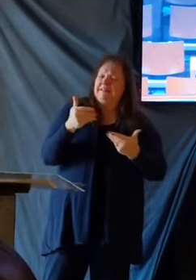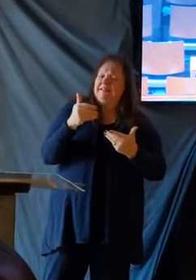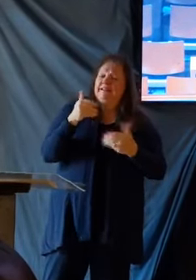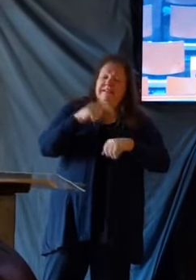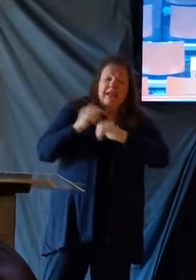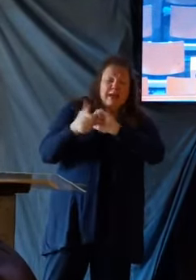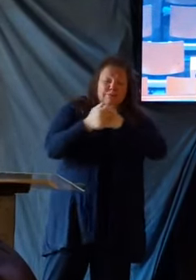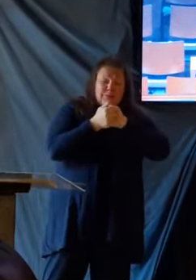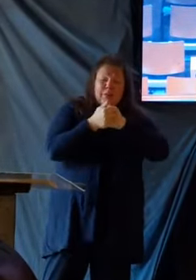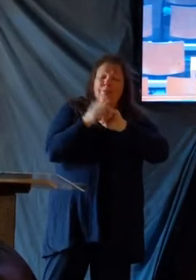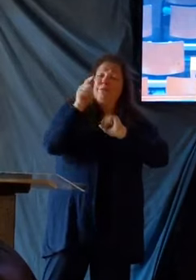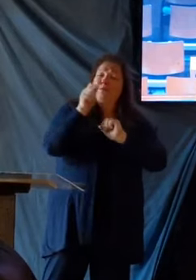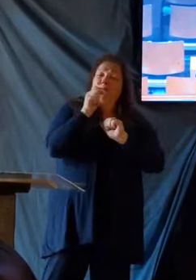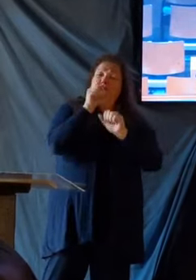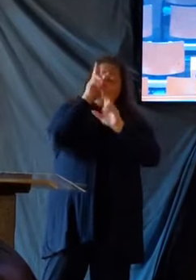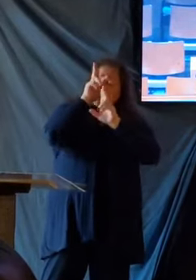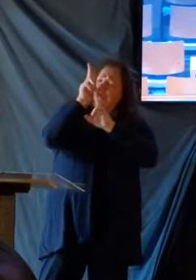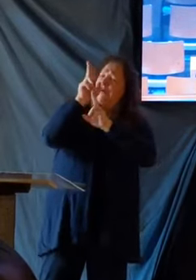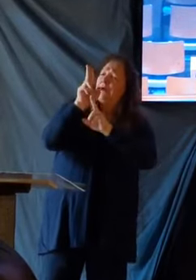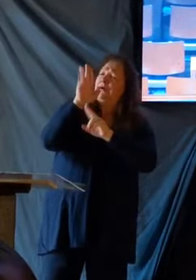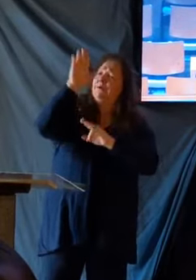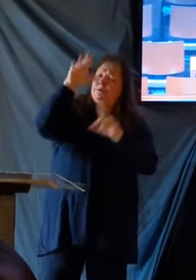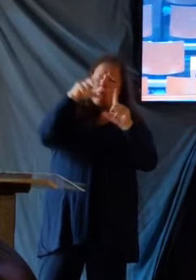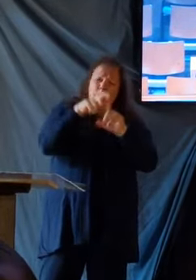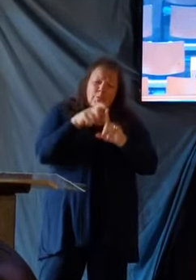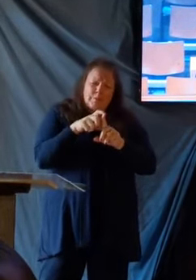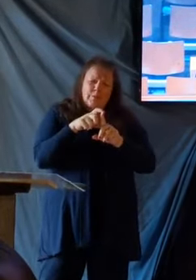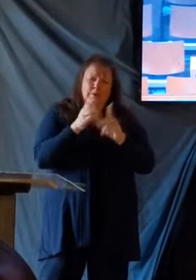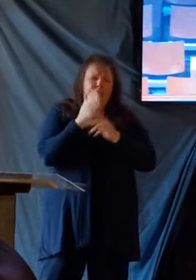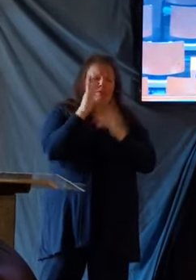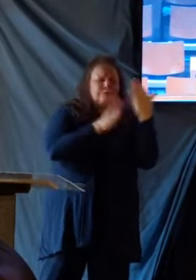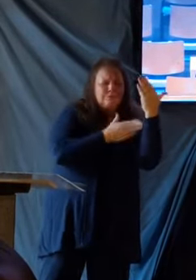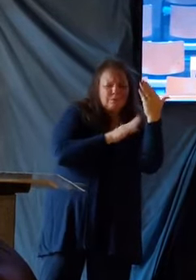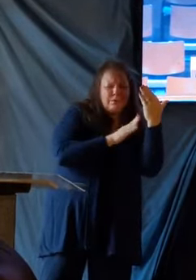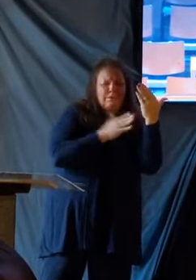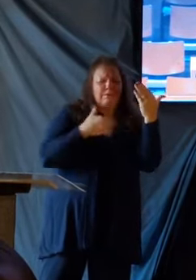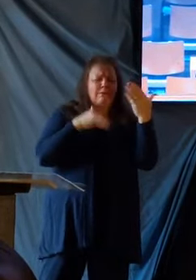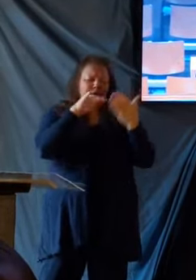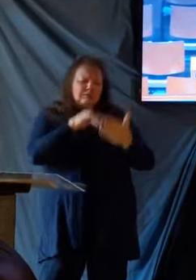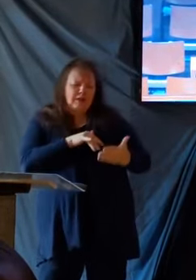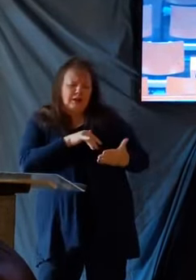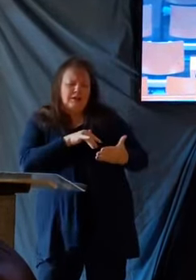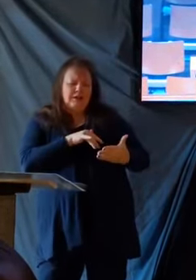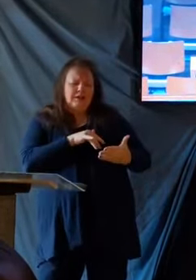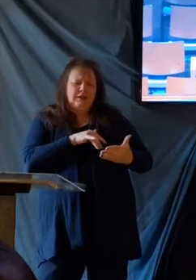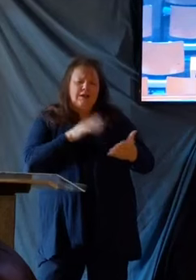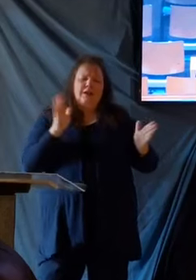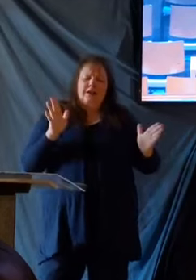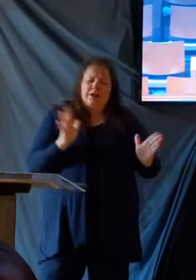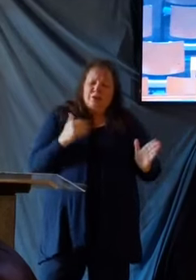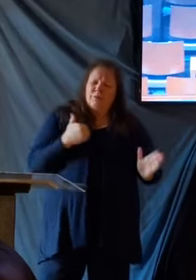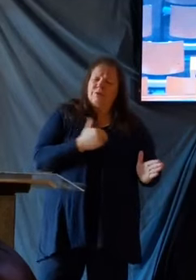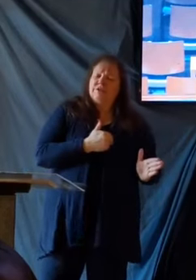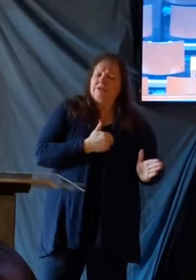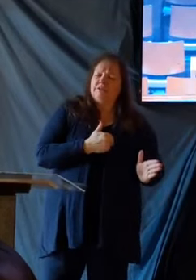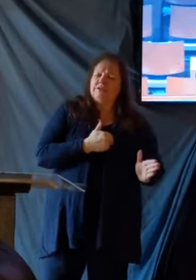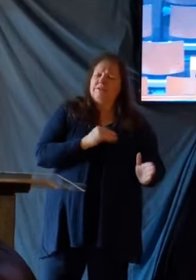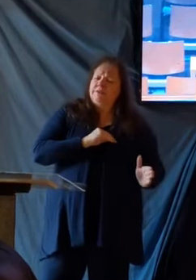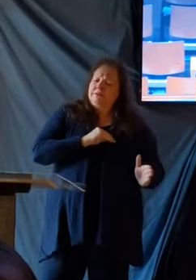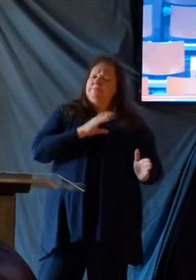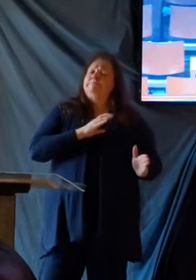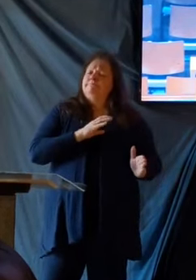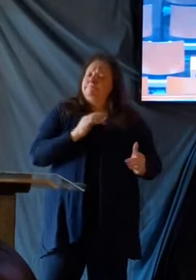Bless our time together today. May your word in song and in our study encourage us,